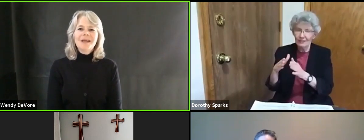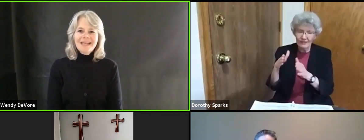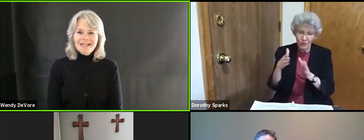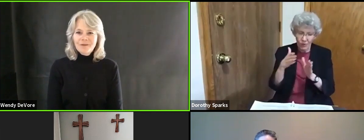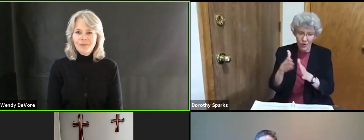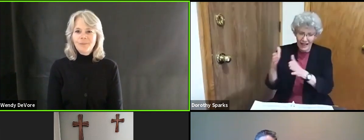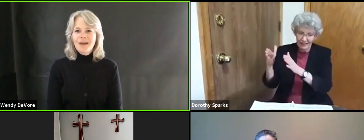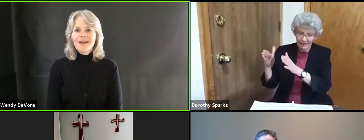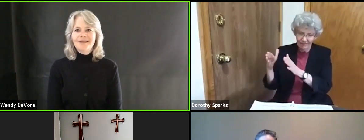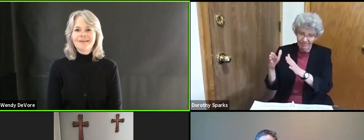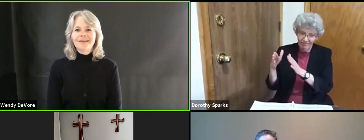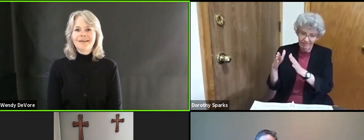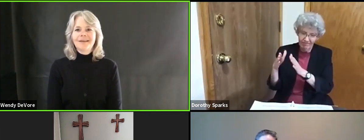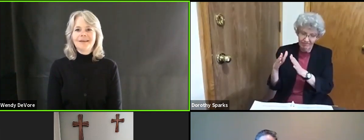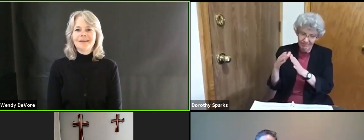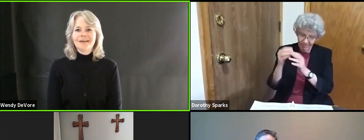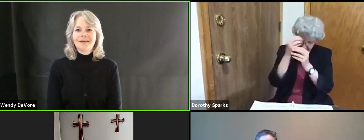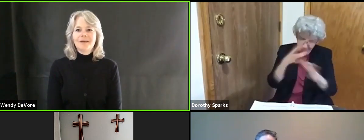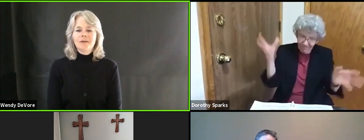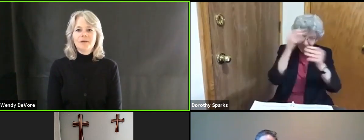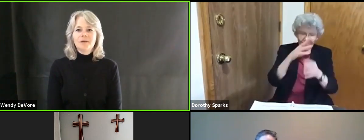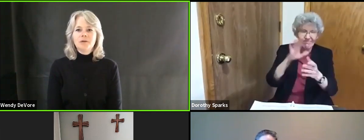There are many different ways